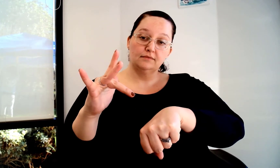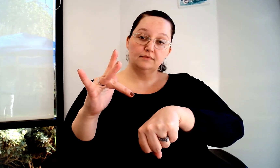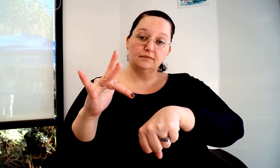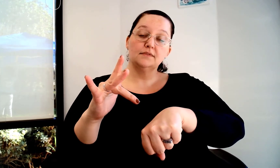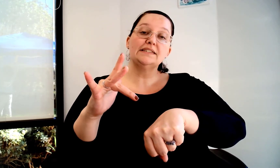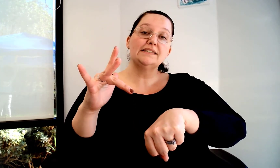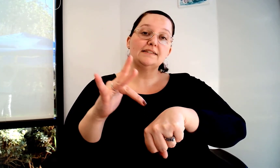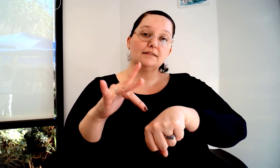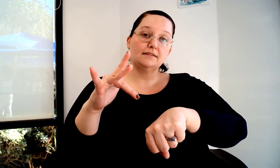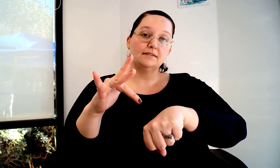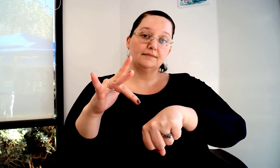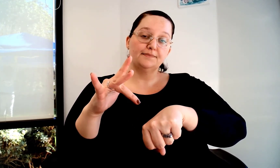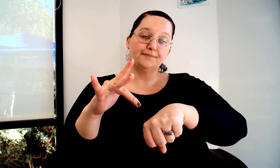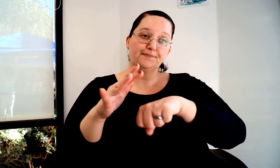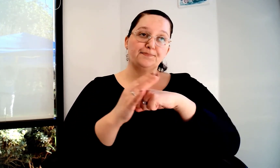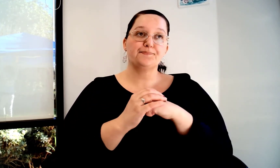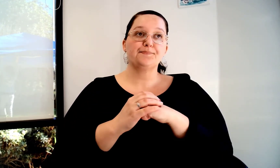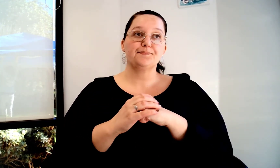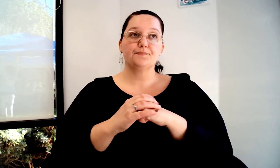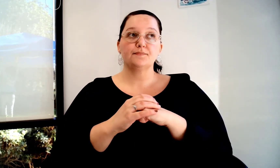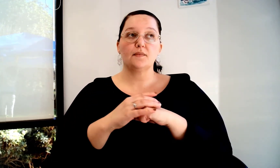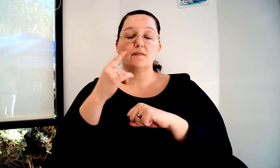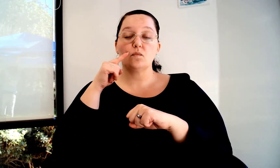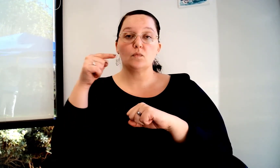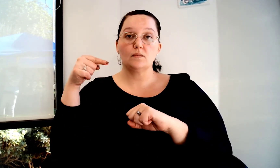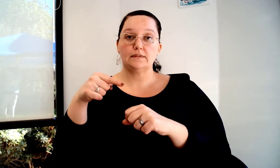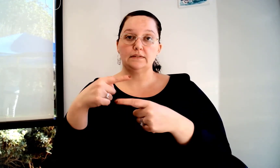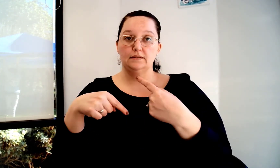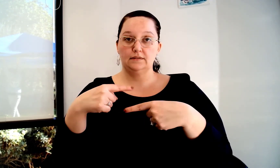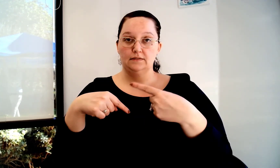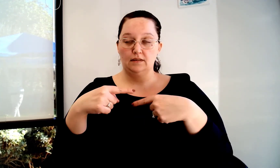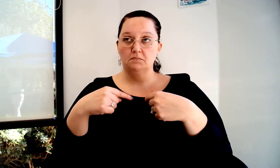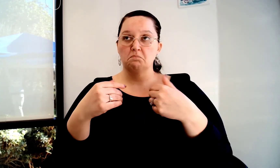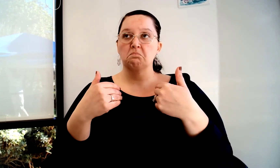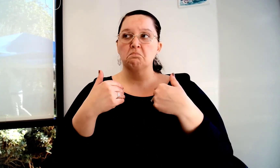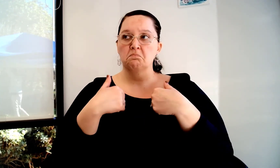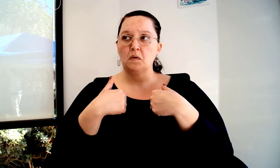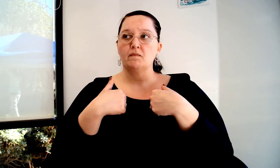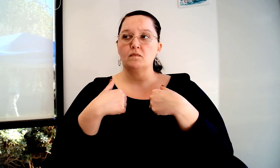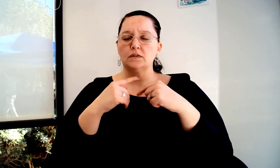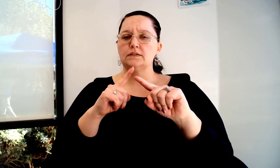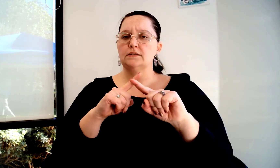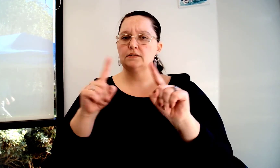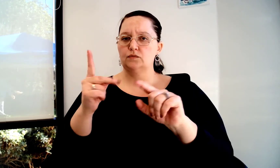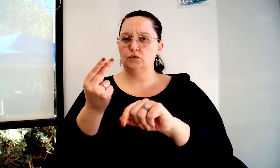So your dominant is going to be an open 8, and you're going to touch your non-dominant S.